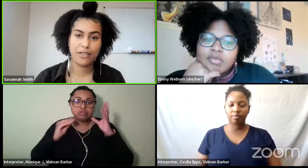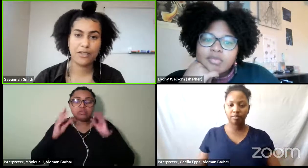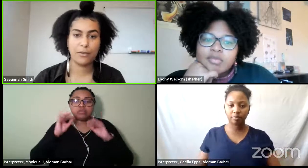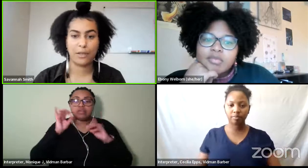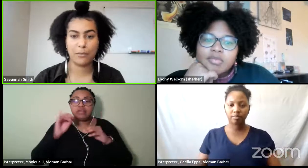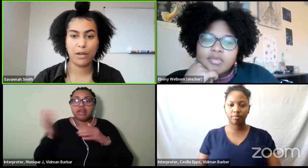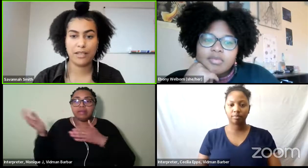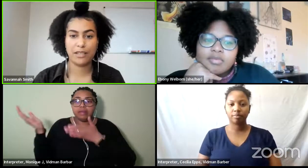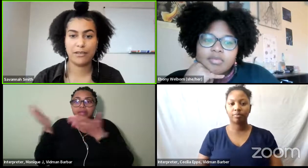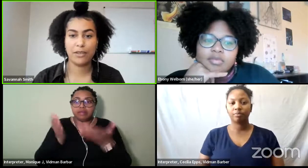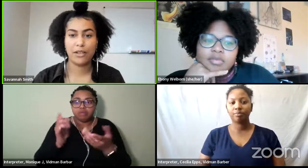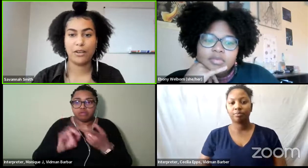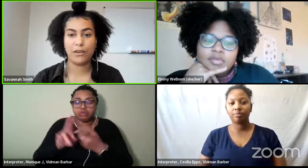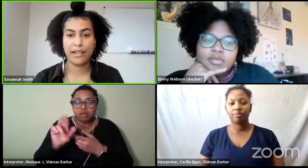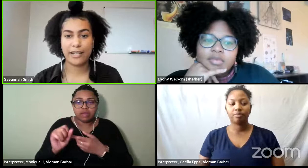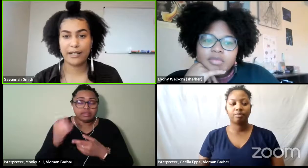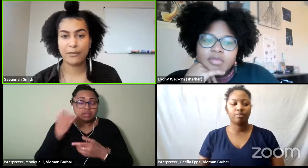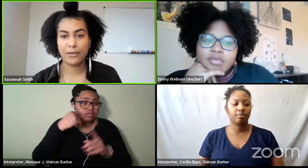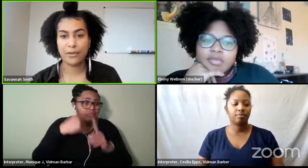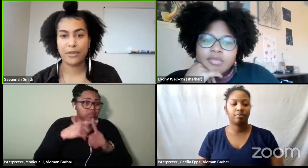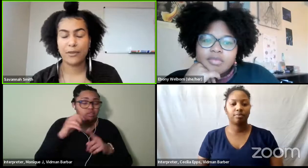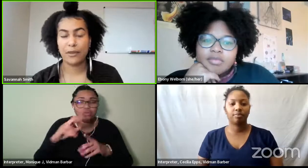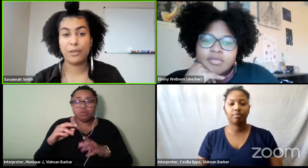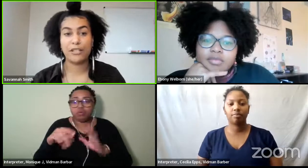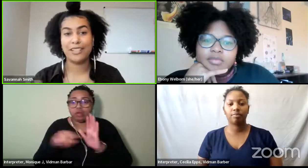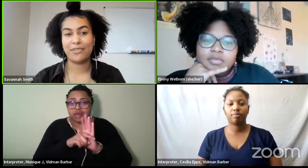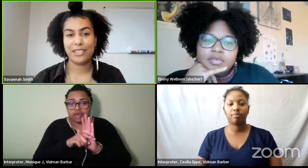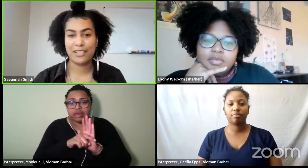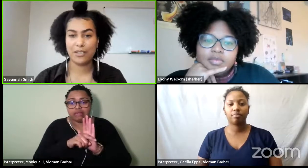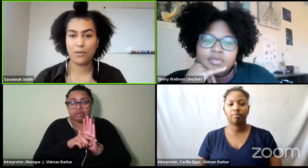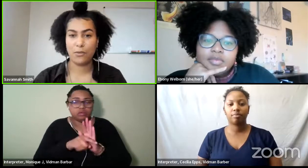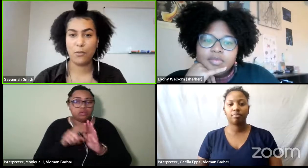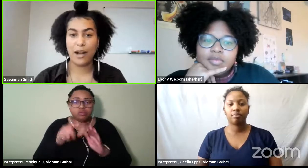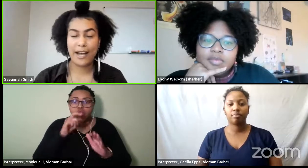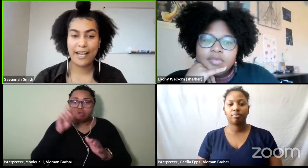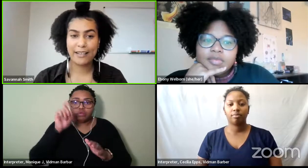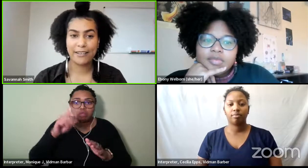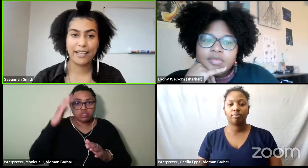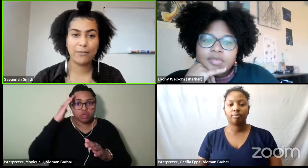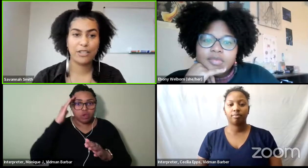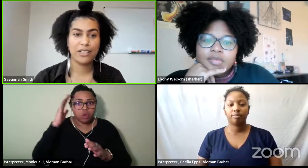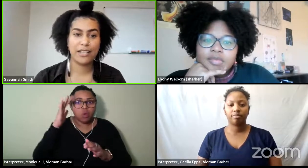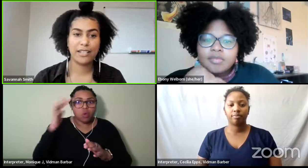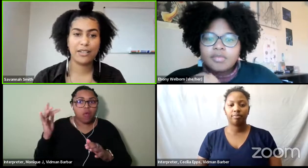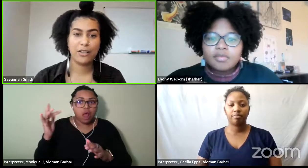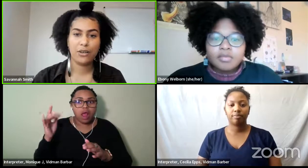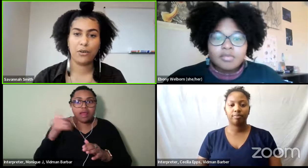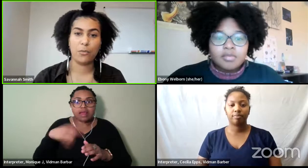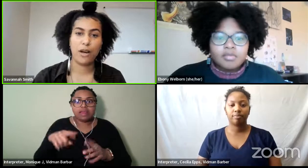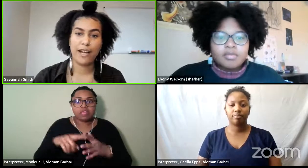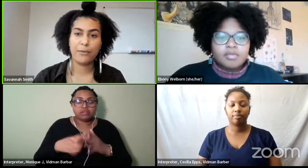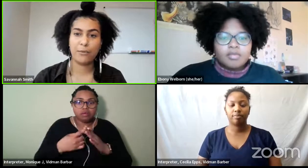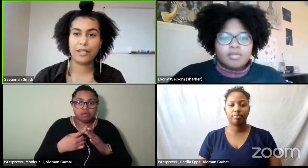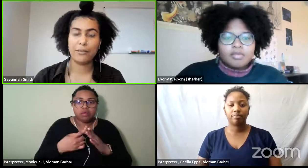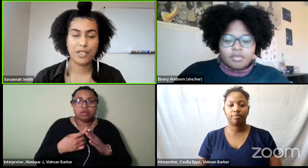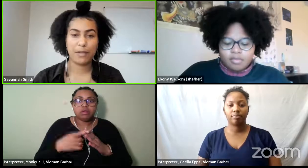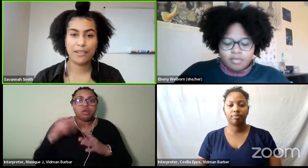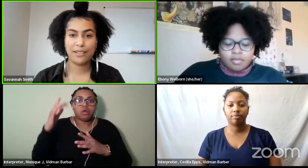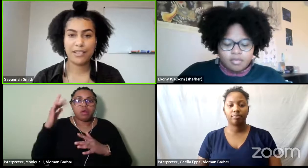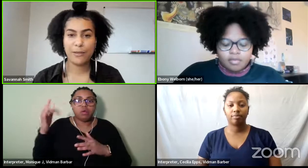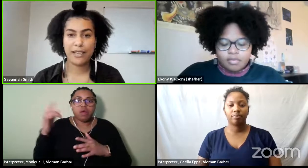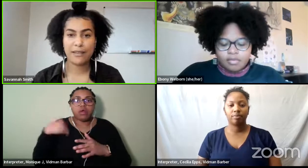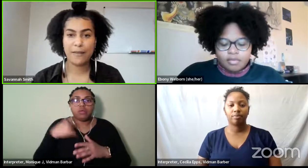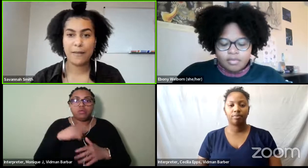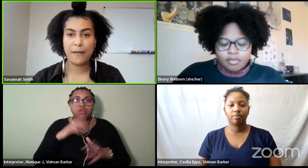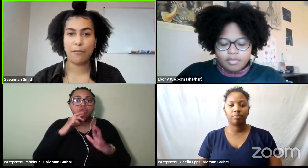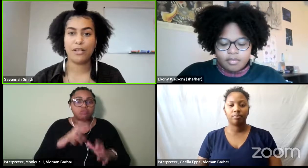on to us, whether positive or negative, we don't even need to know why they originated or why we respond